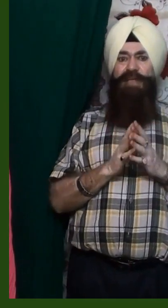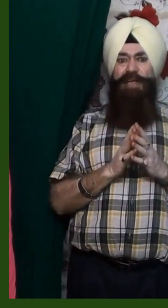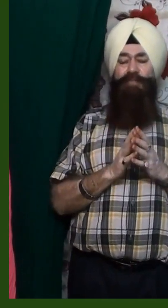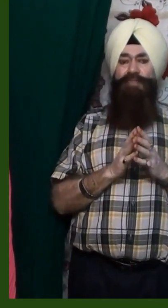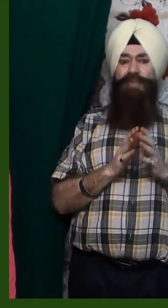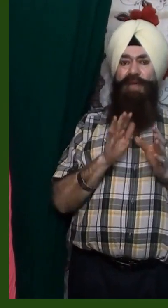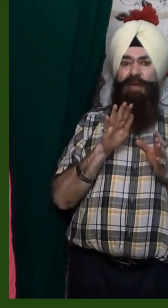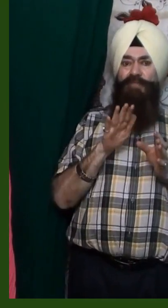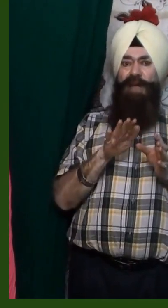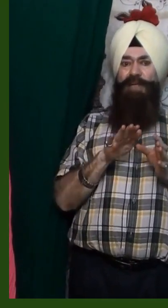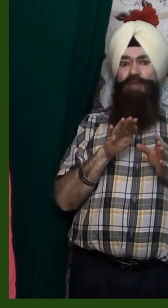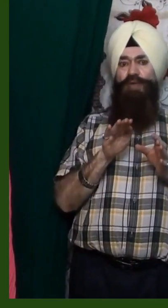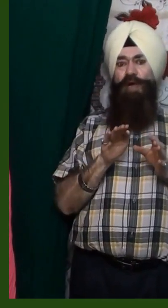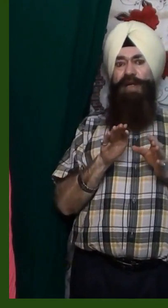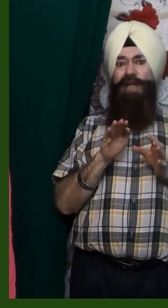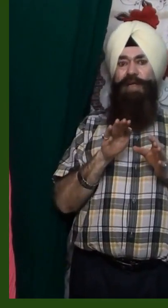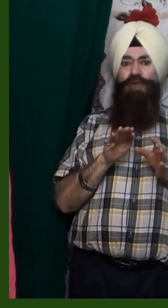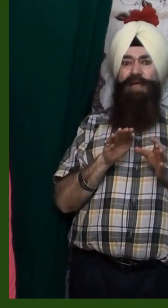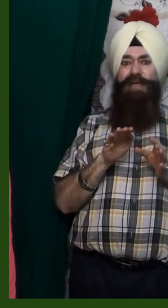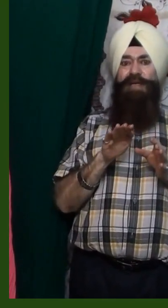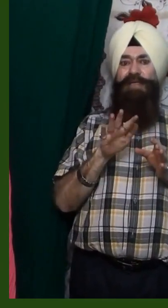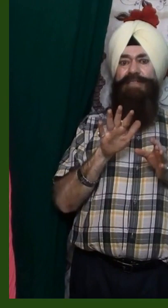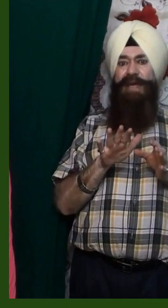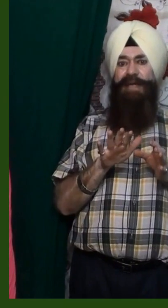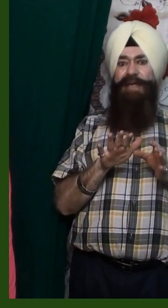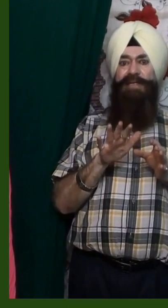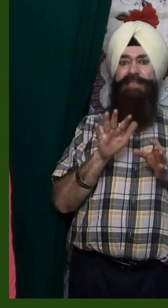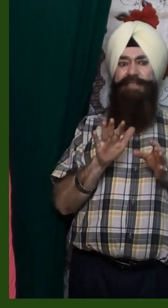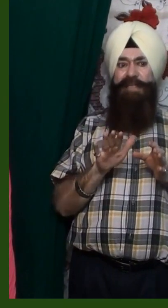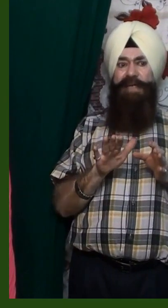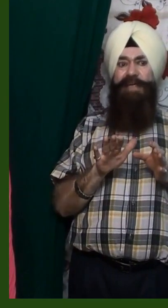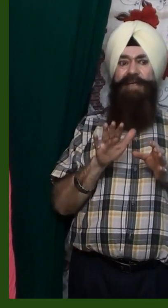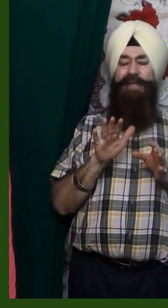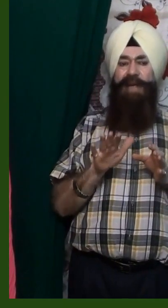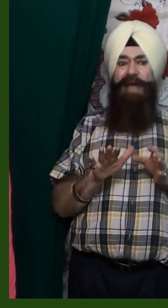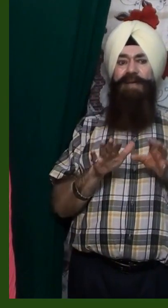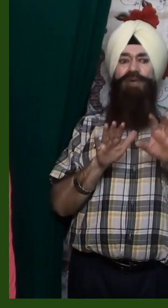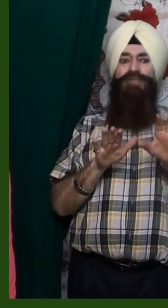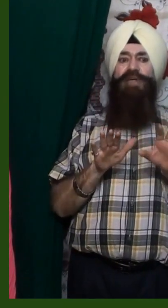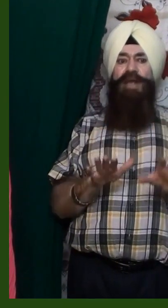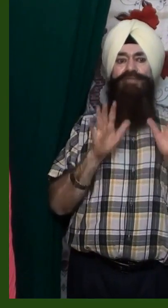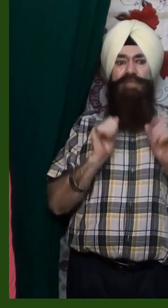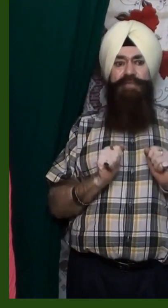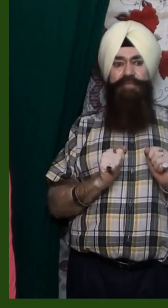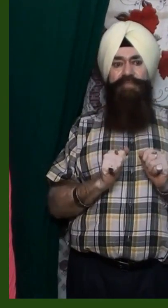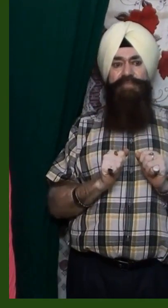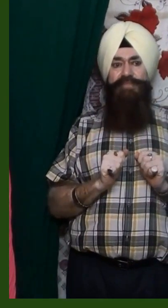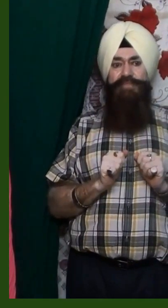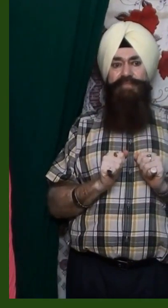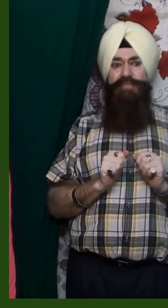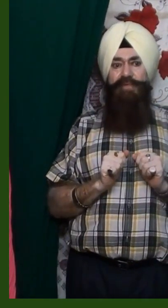of gravity, when you are actually standing, sitting, lying on the ground.